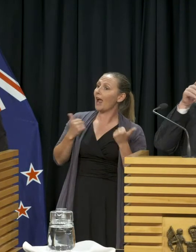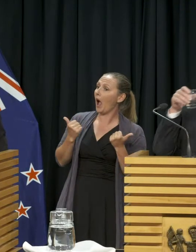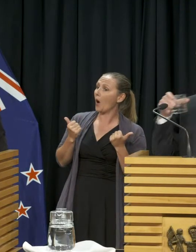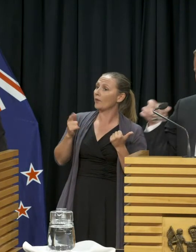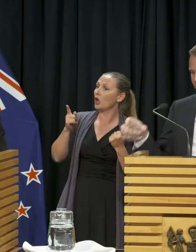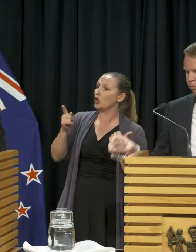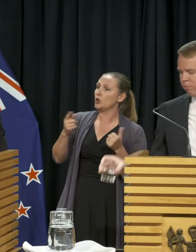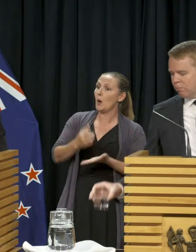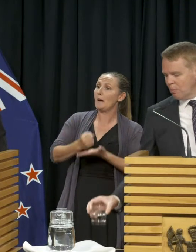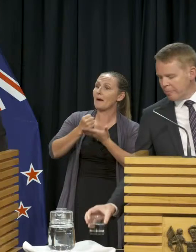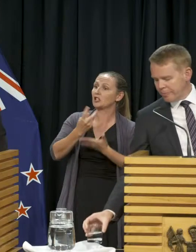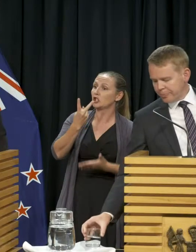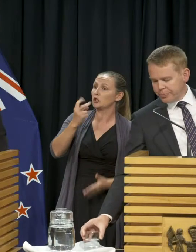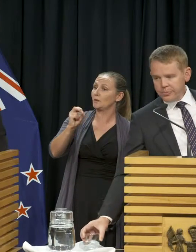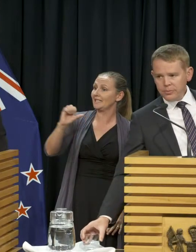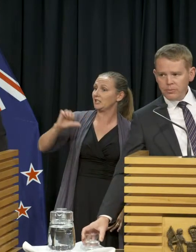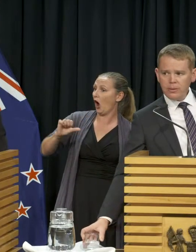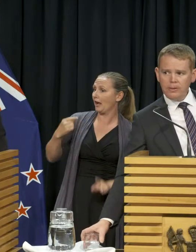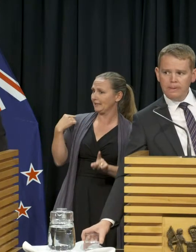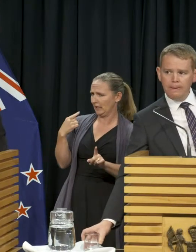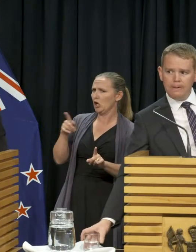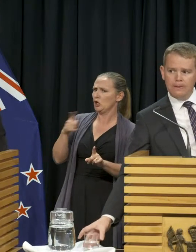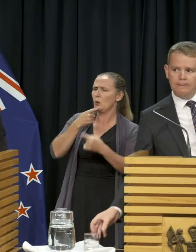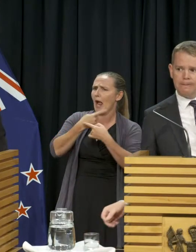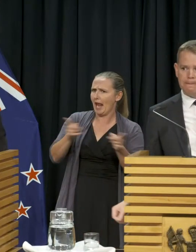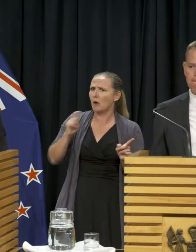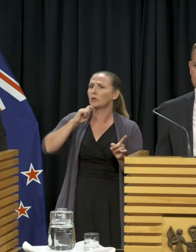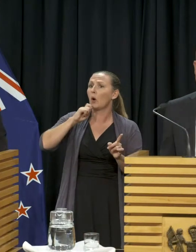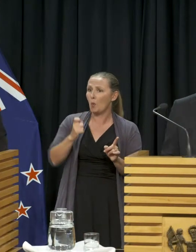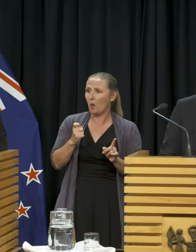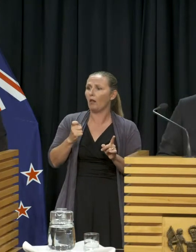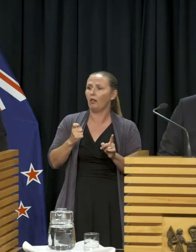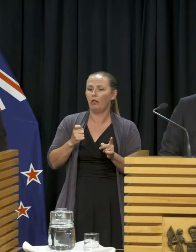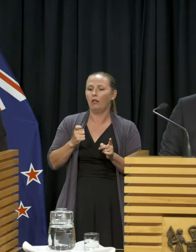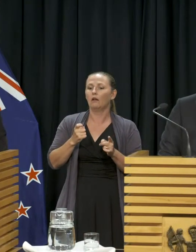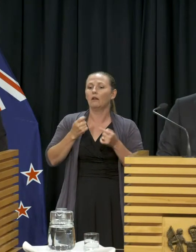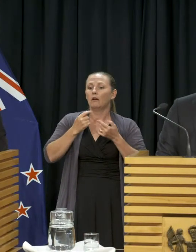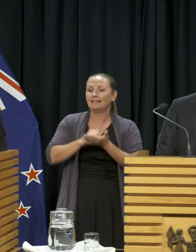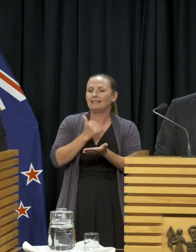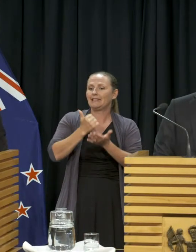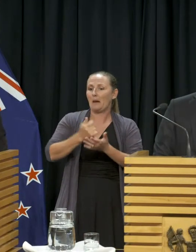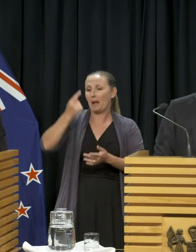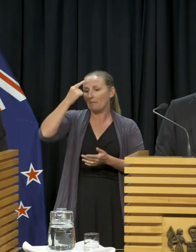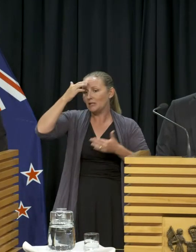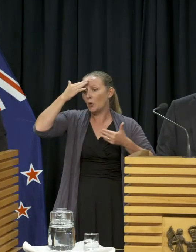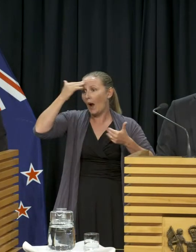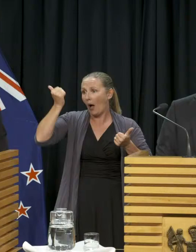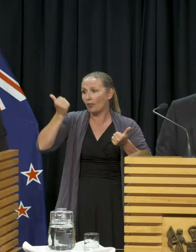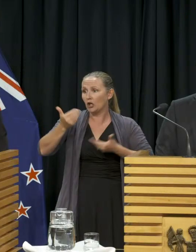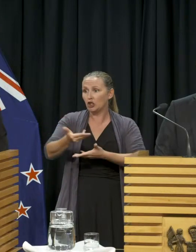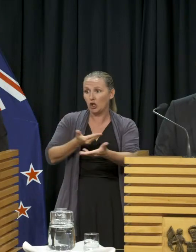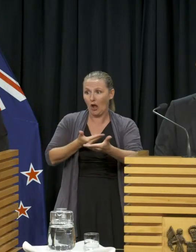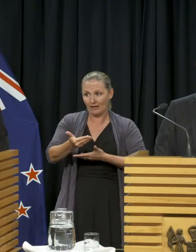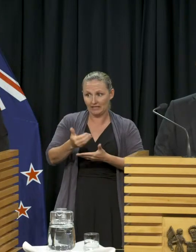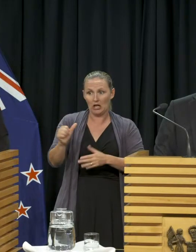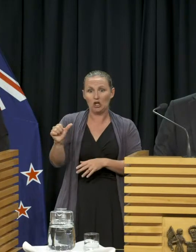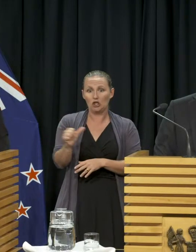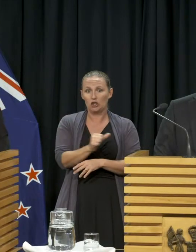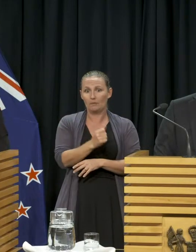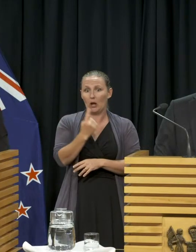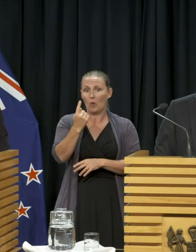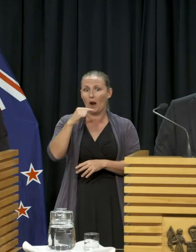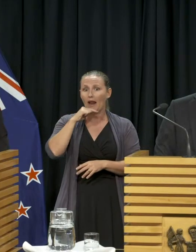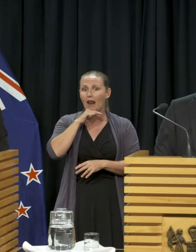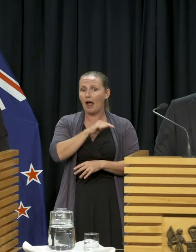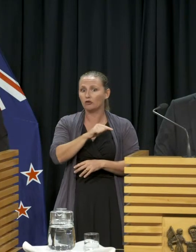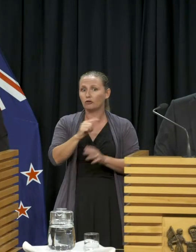spend a lot of money creating a new frontline mental health service. It was due to spend $145 million by July. It's only